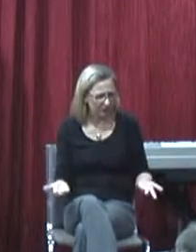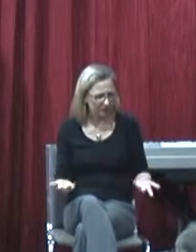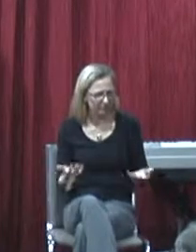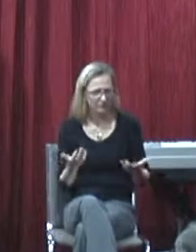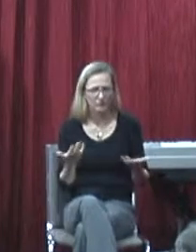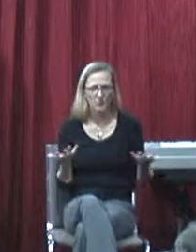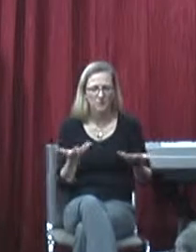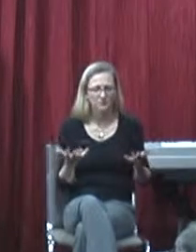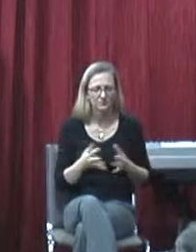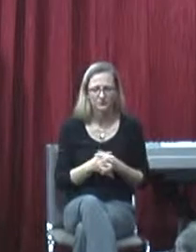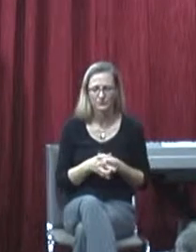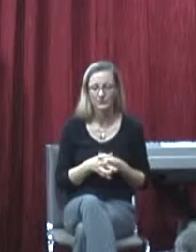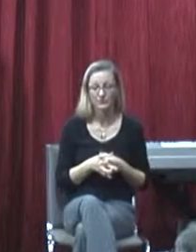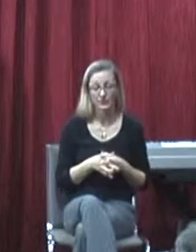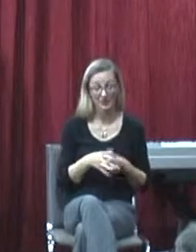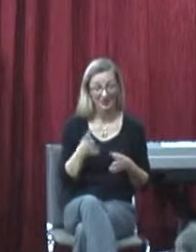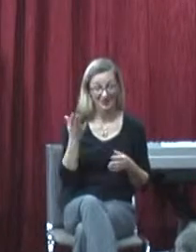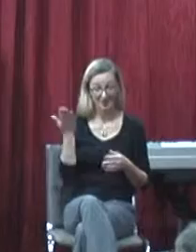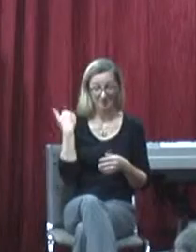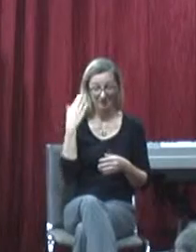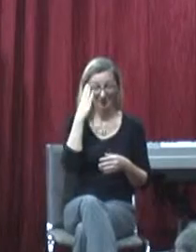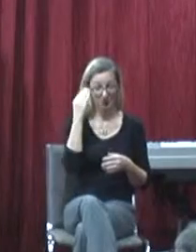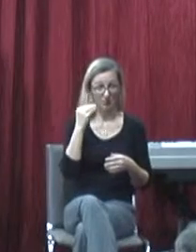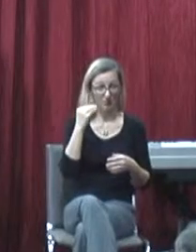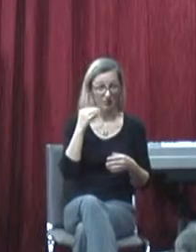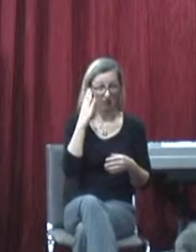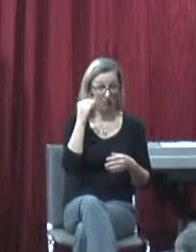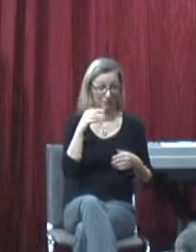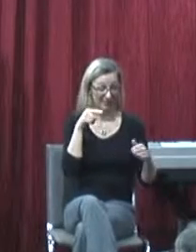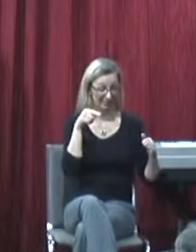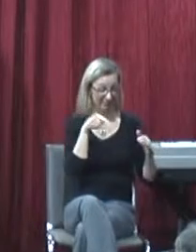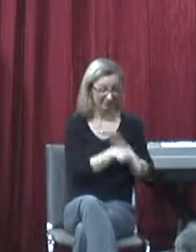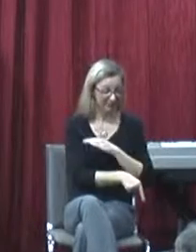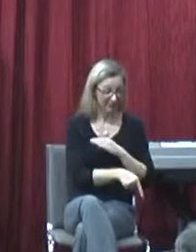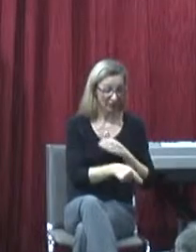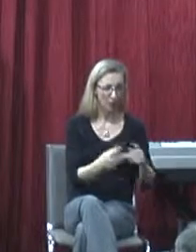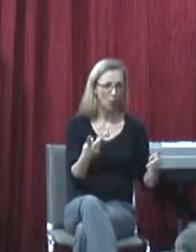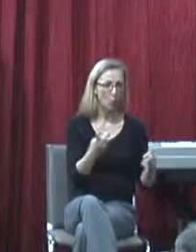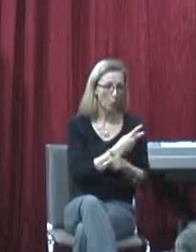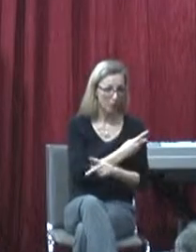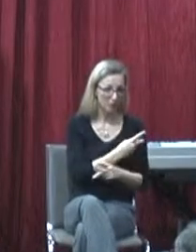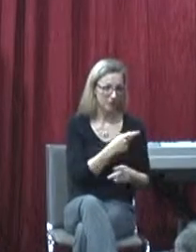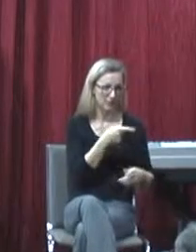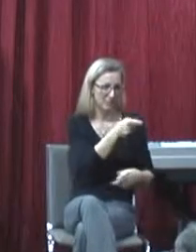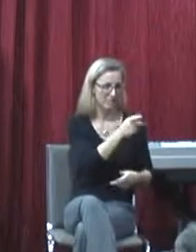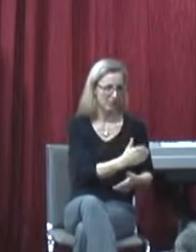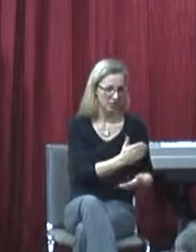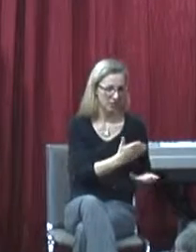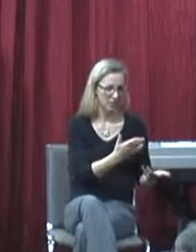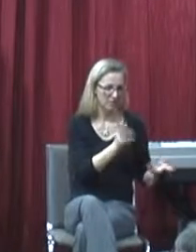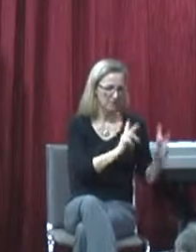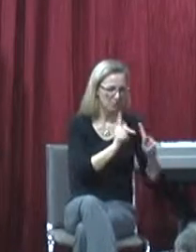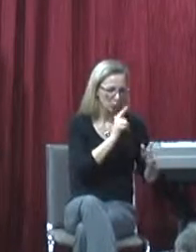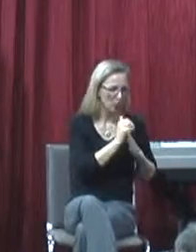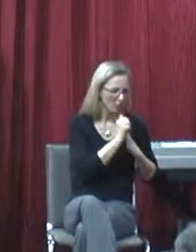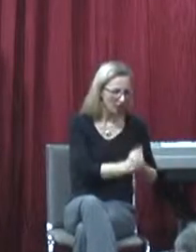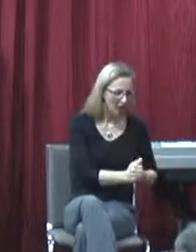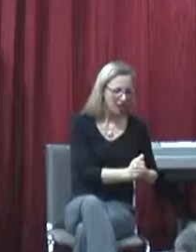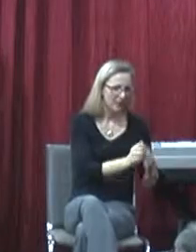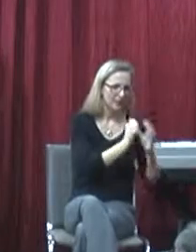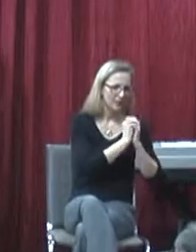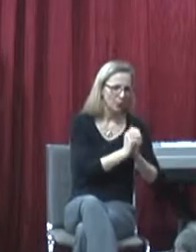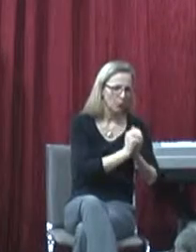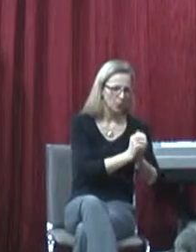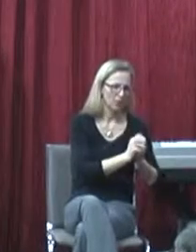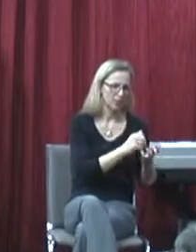Moses, Moses executed the worst offenders when they made the golden calf. He pleaded with God for forgiveness for the